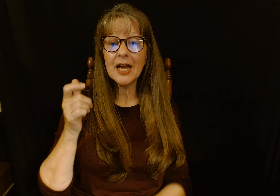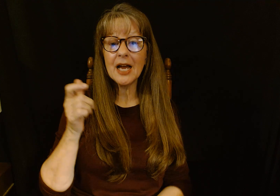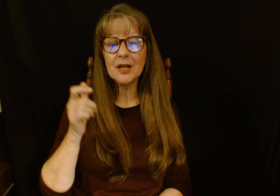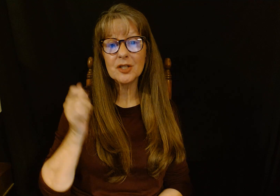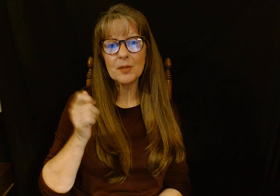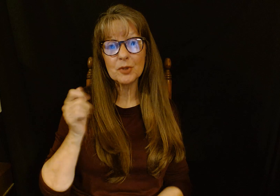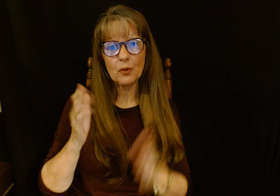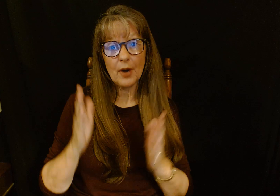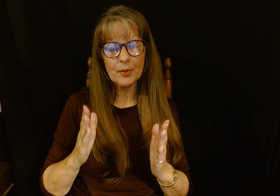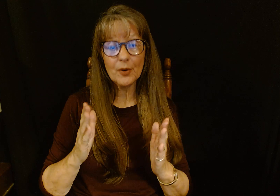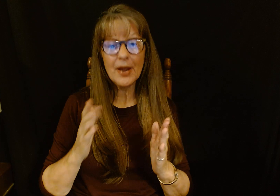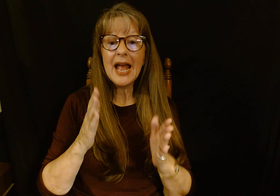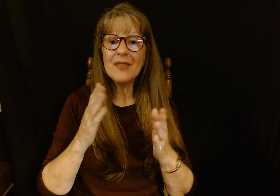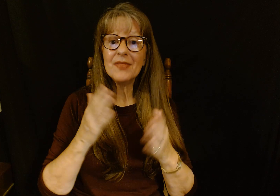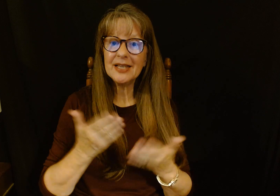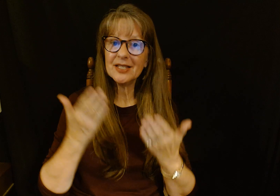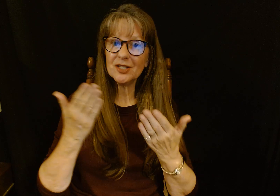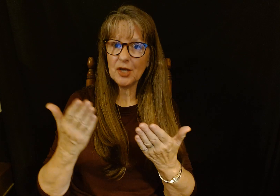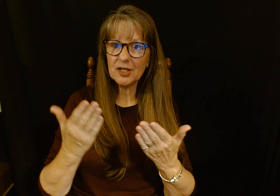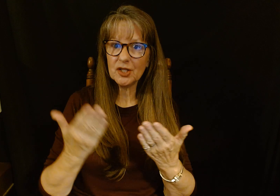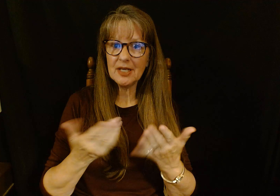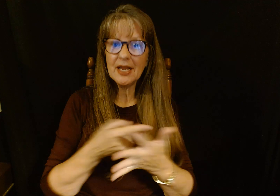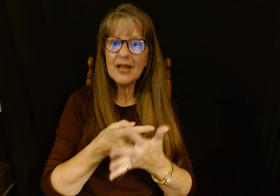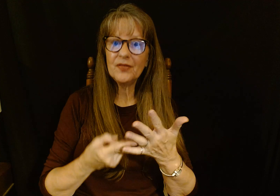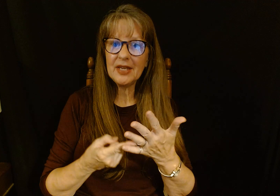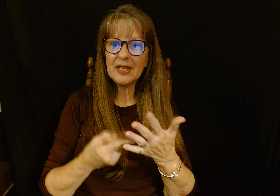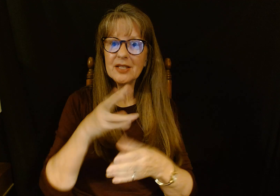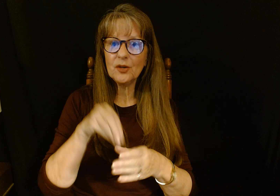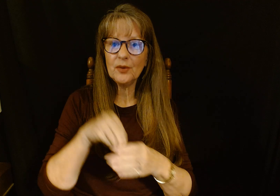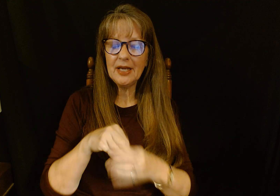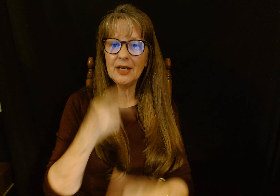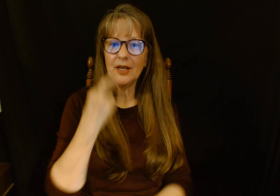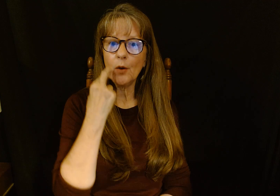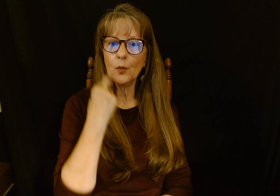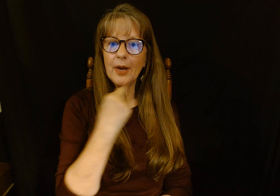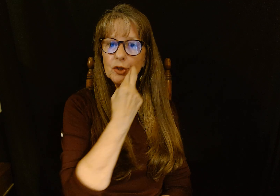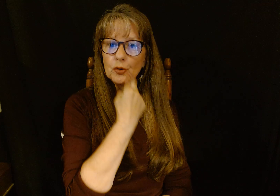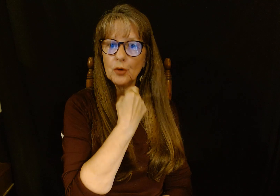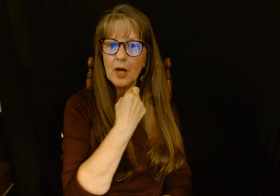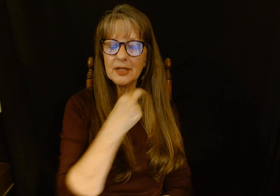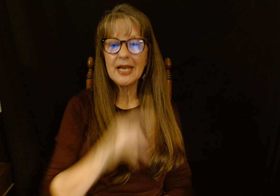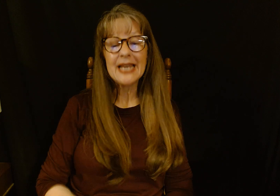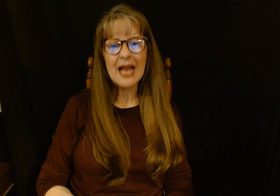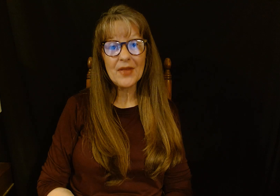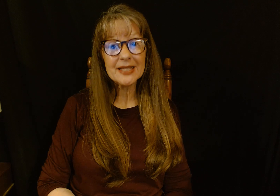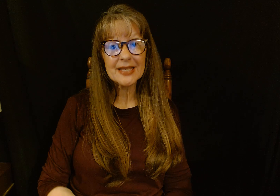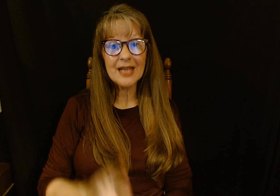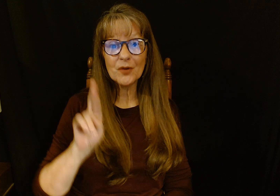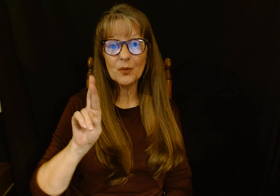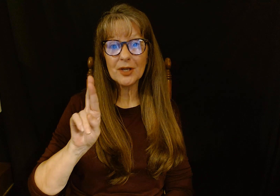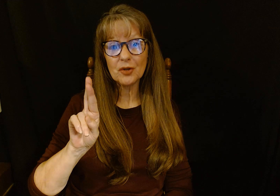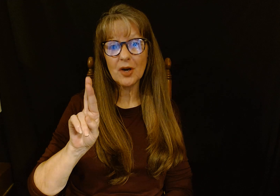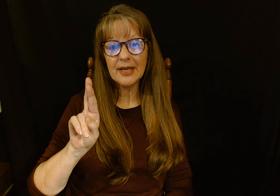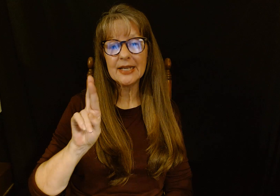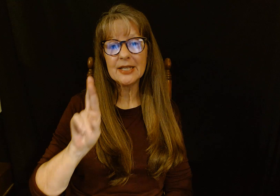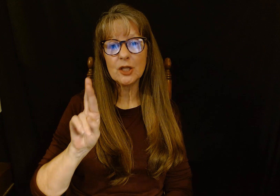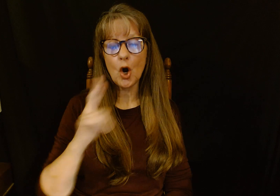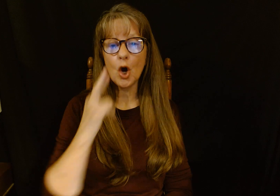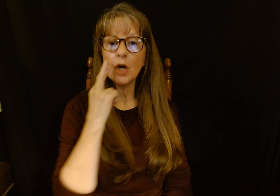a subscriber and they suggested things that are in a restaurant. Now, that is a sign for restaurant. It is an R and